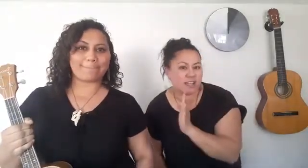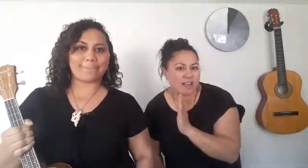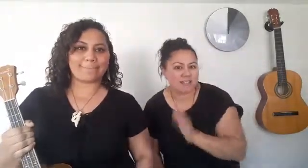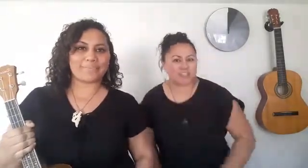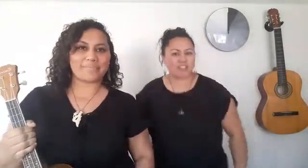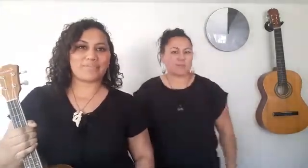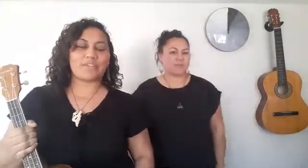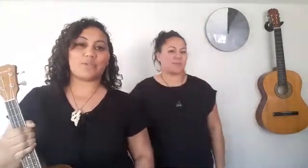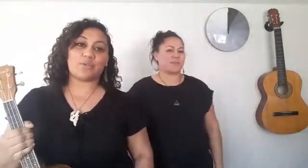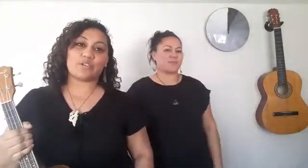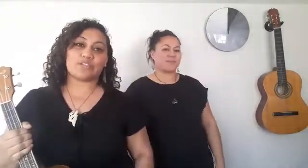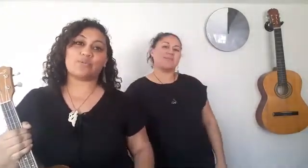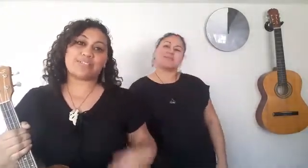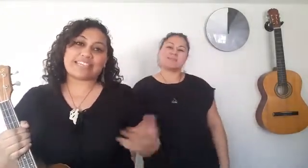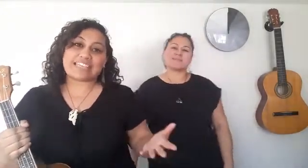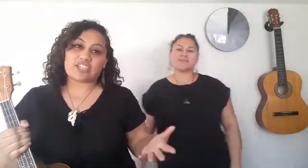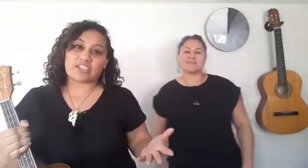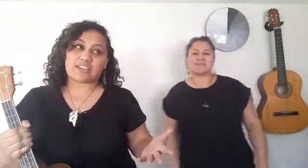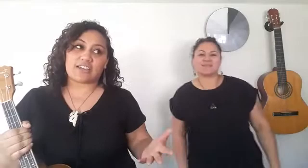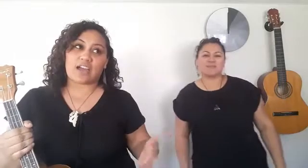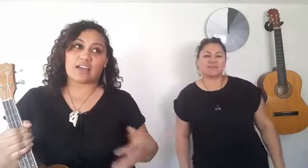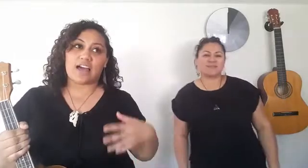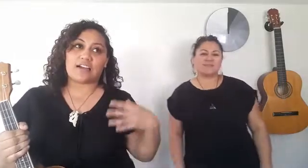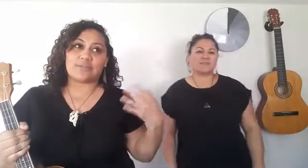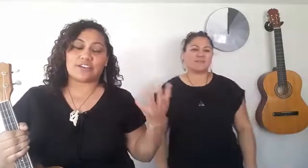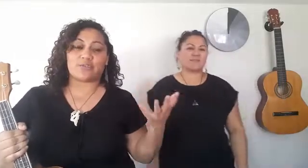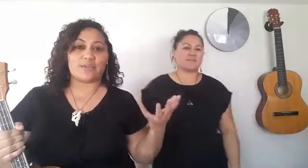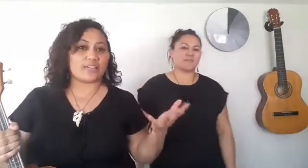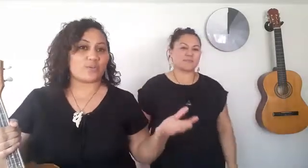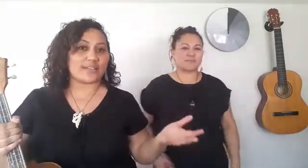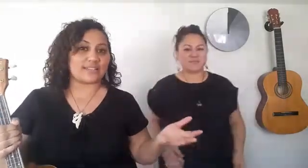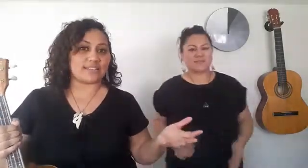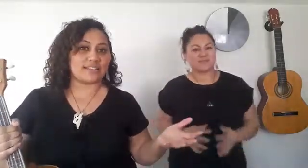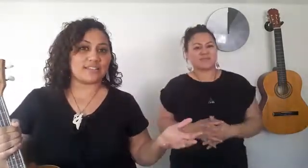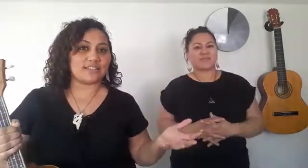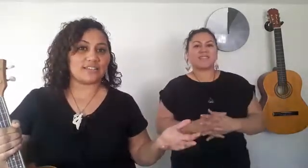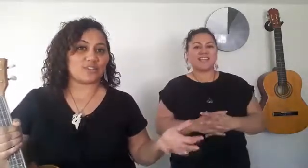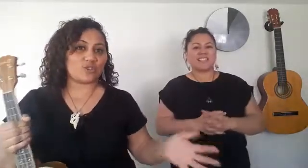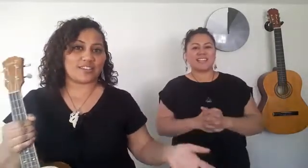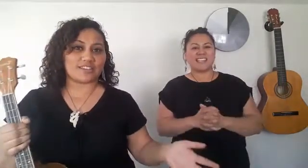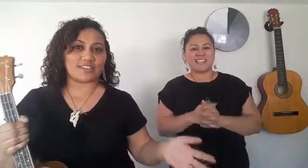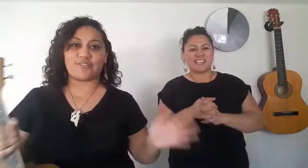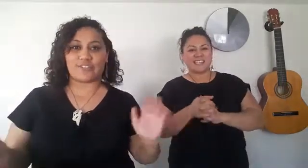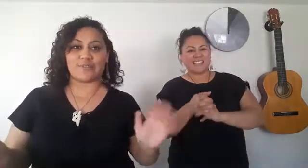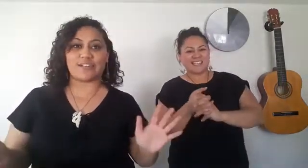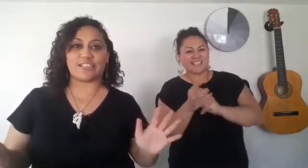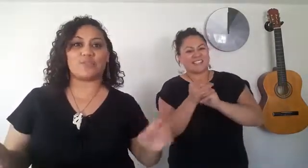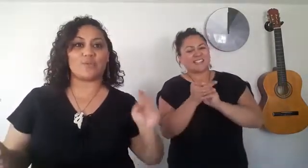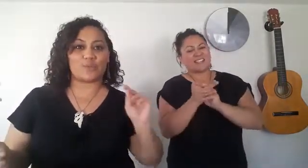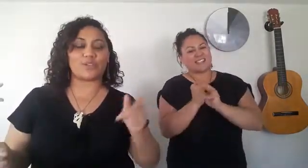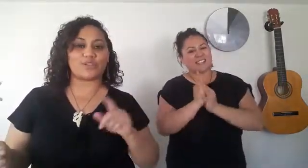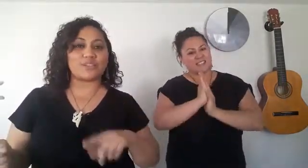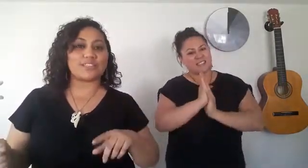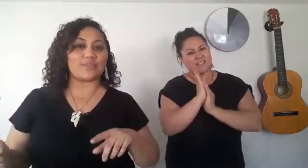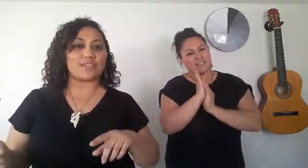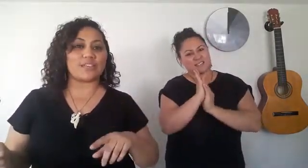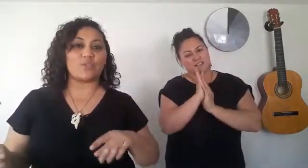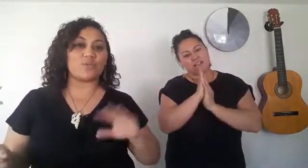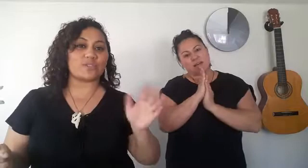a session. We were teaching Reo Māori waiata to kids and families. So we were doing something, or we were saying